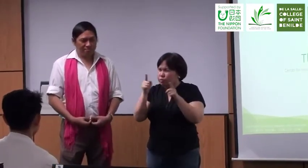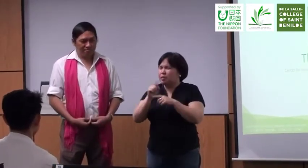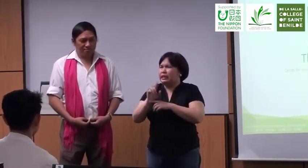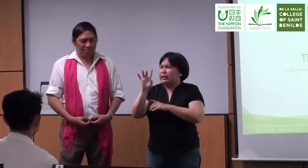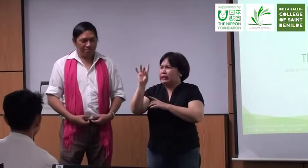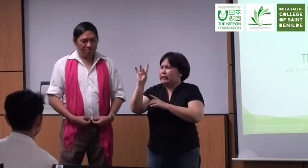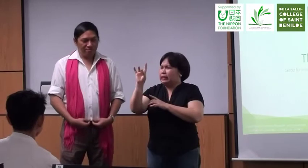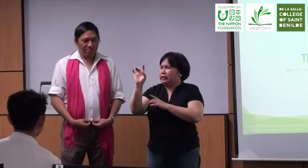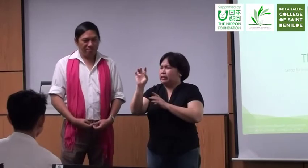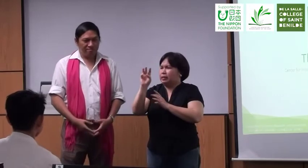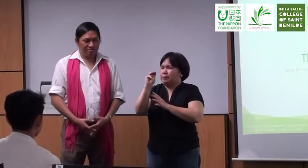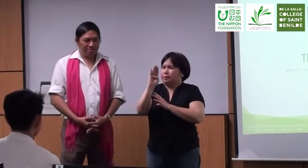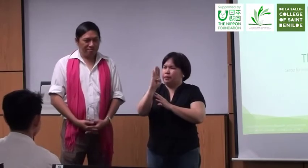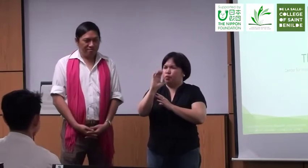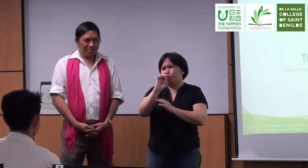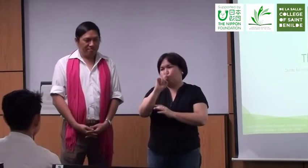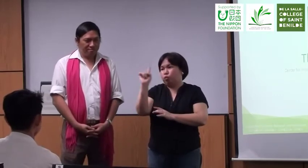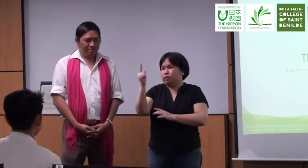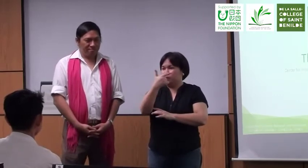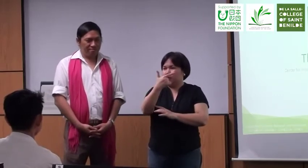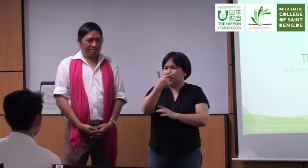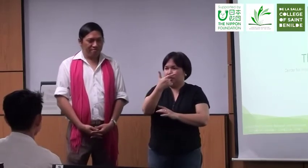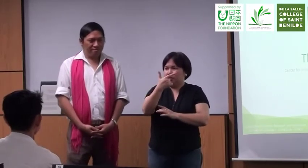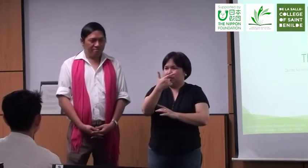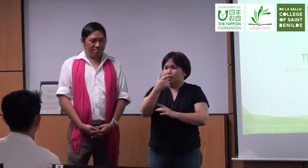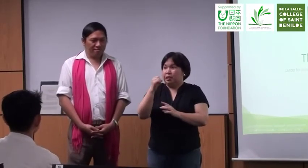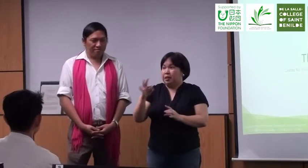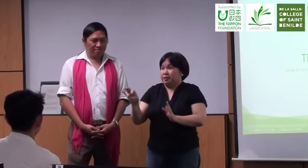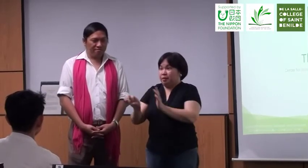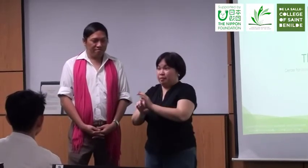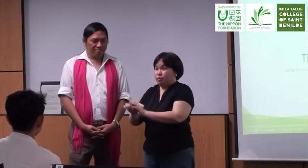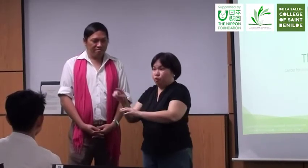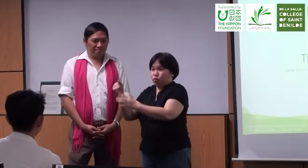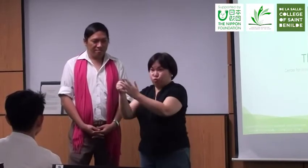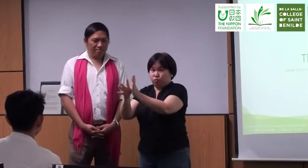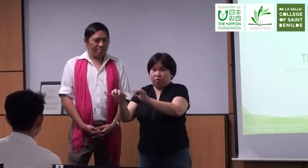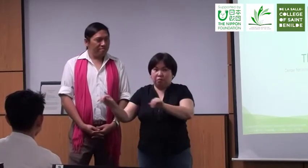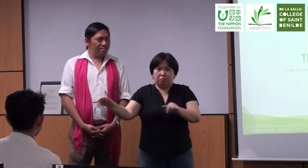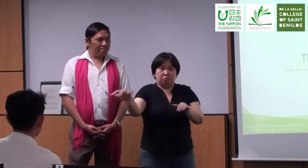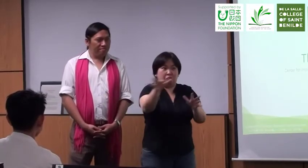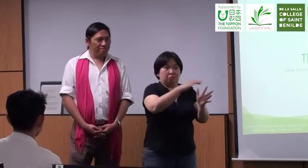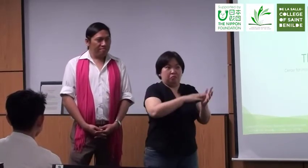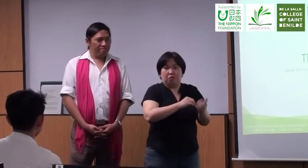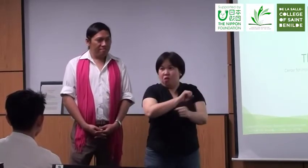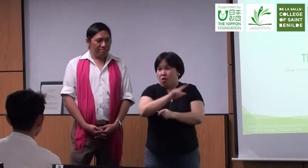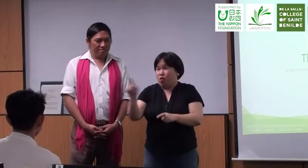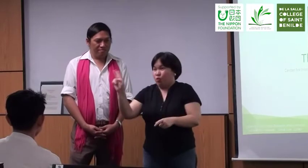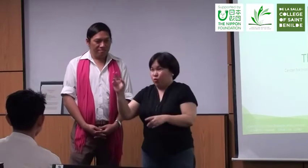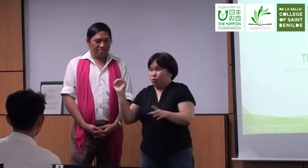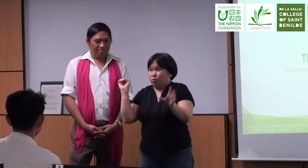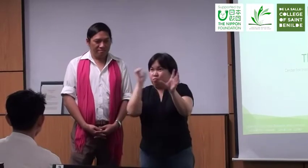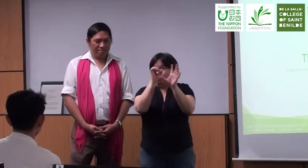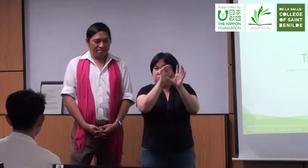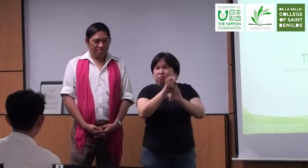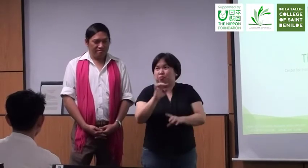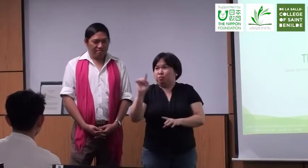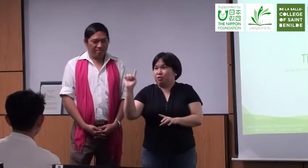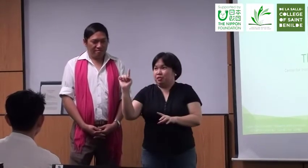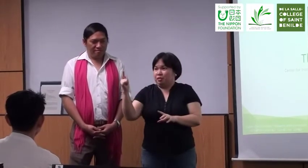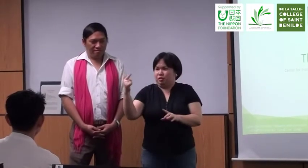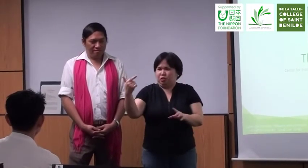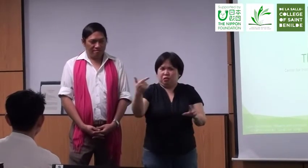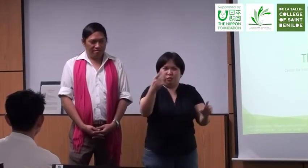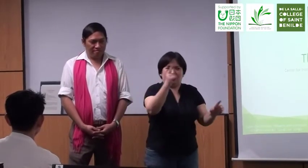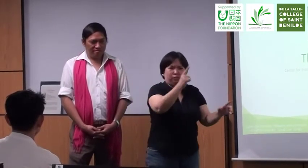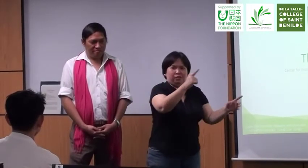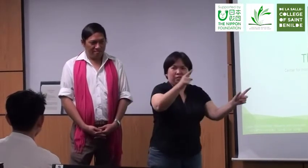gig. If all of the users, that would be hundreds of terabytes probably